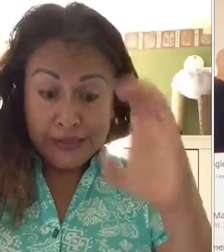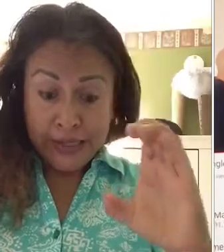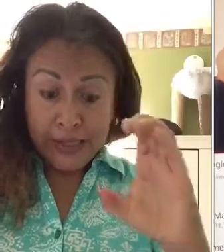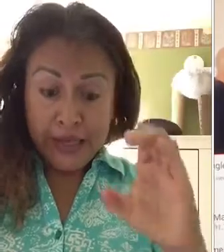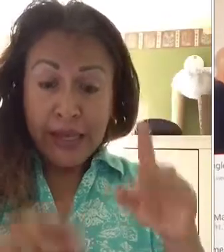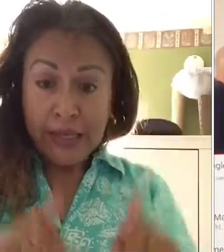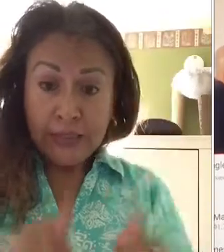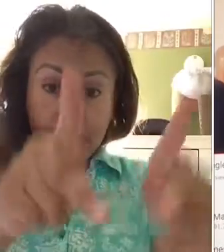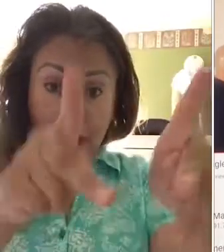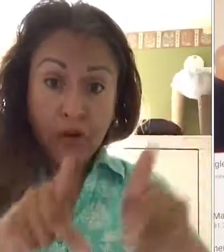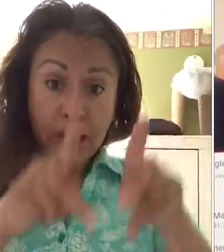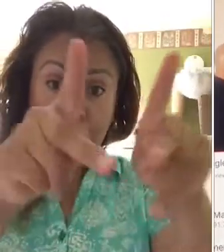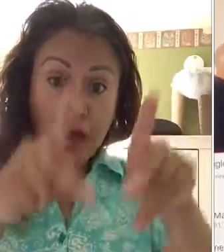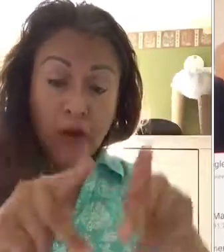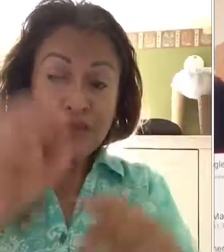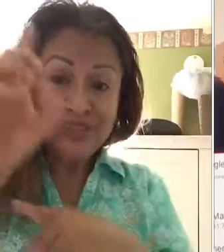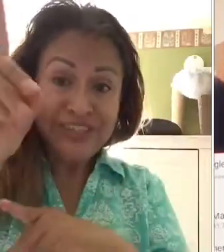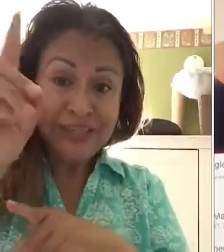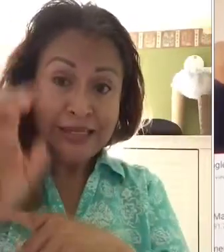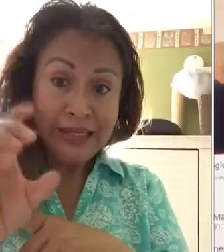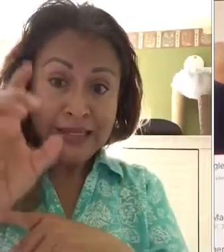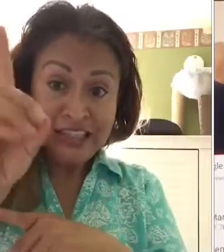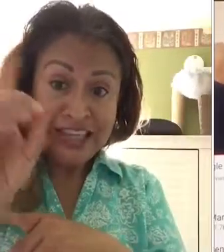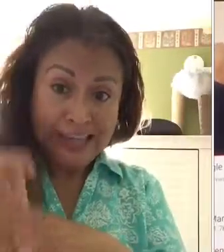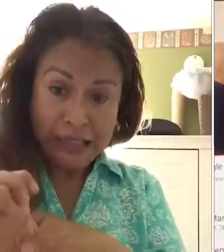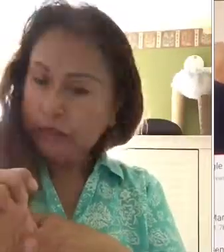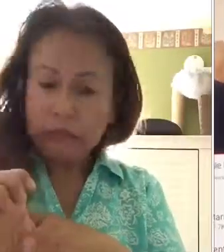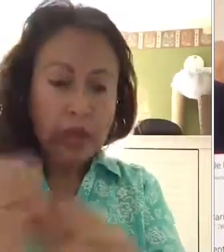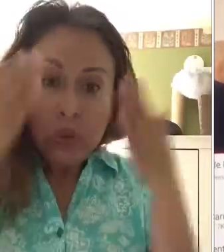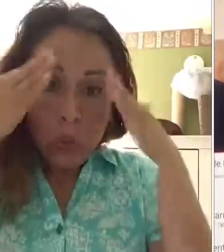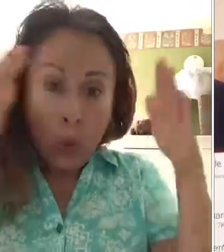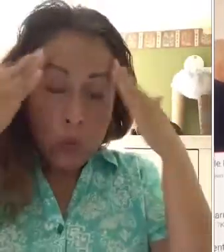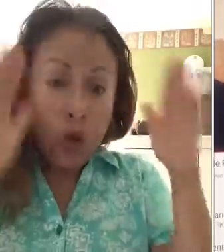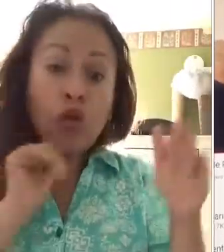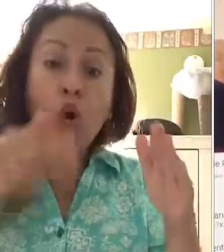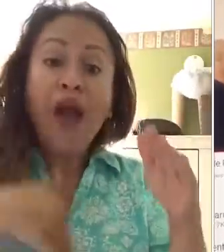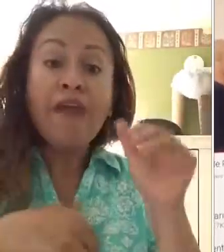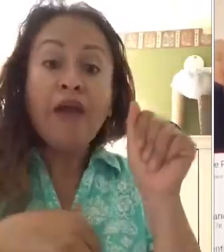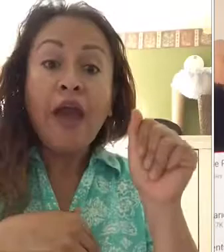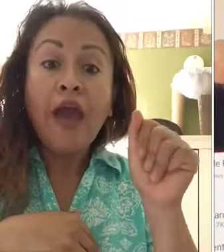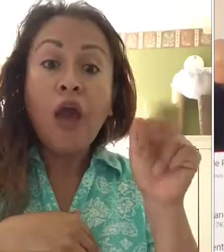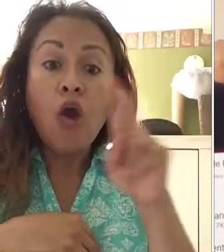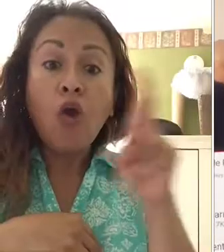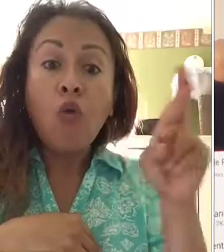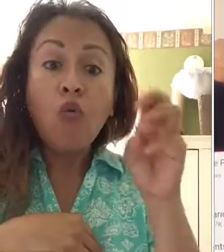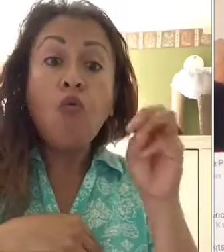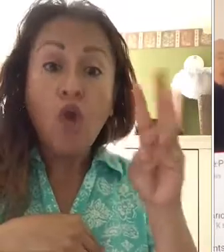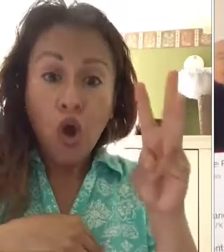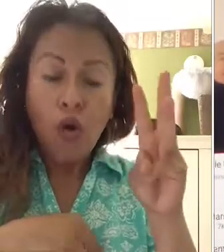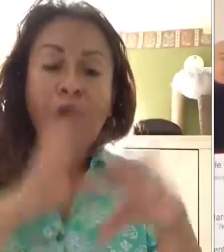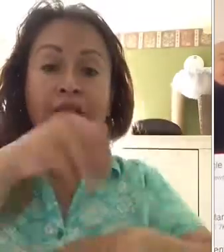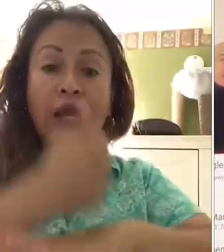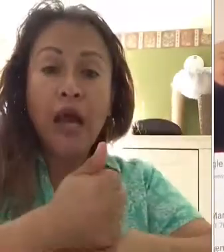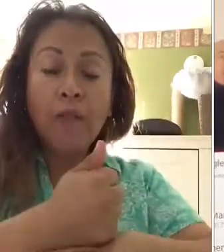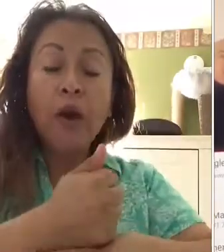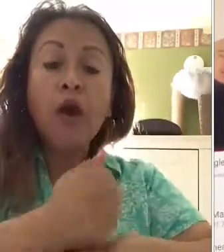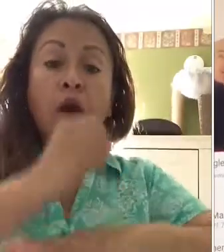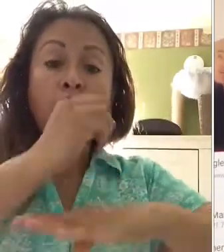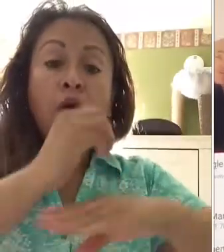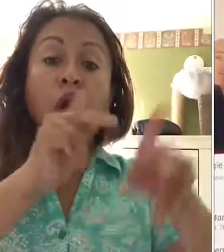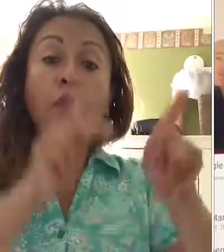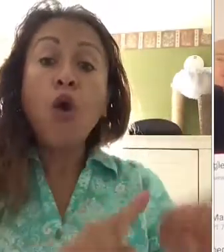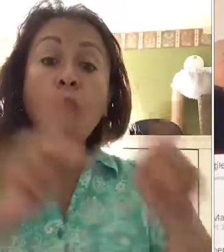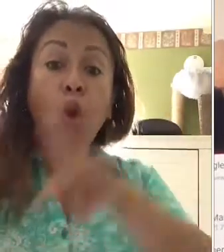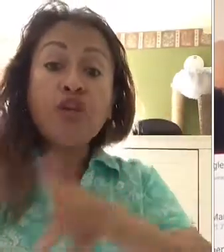to DE? We don't know because we don't see these arrows here to indicate that it's parallel. So let's go ahead and set up a proportion and see if, in fact,